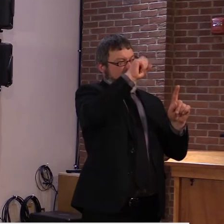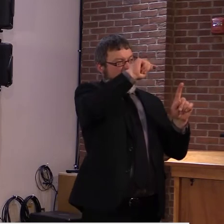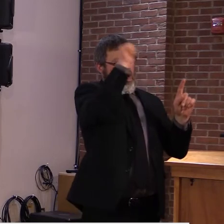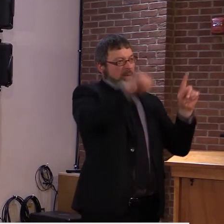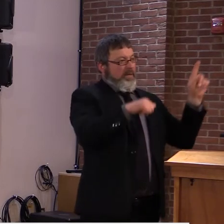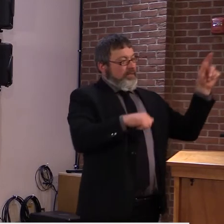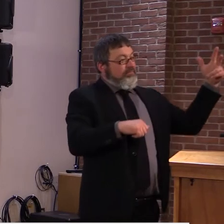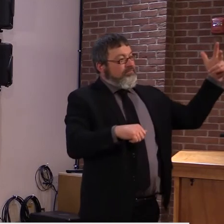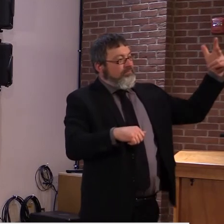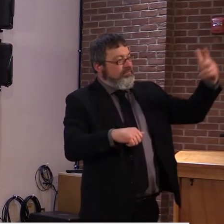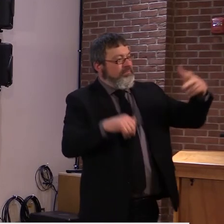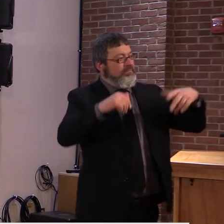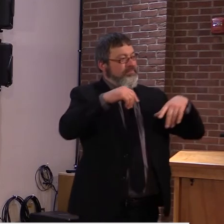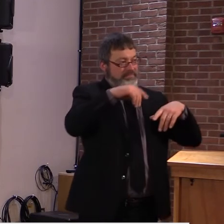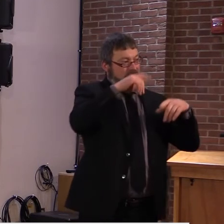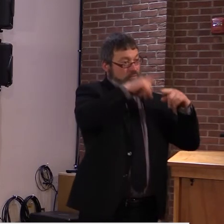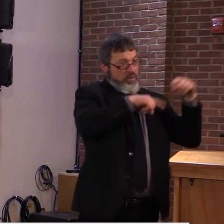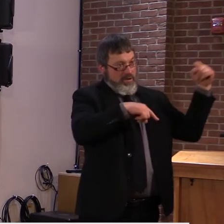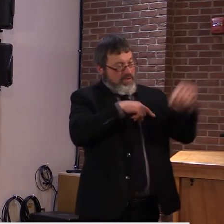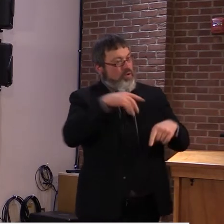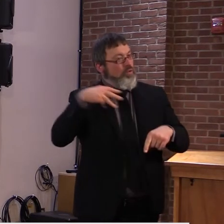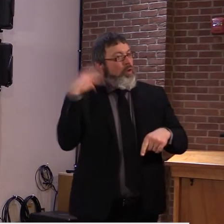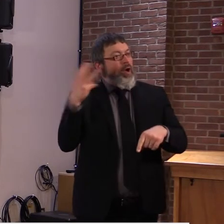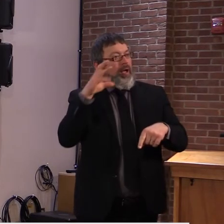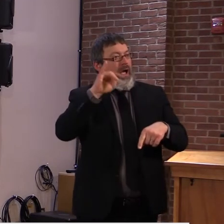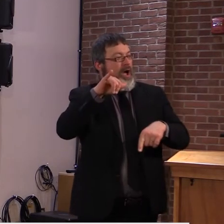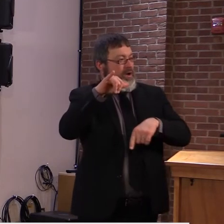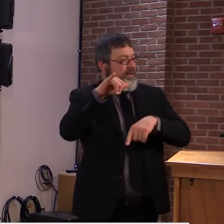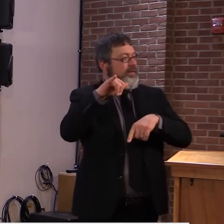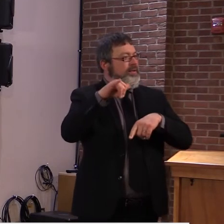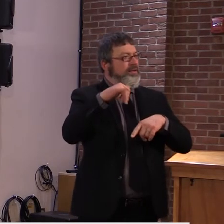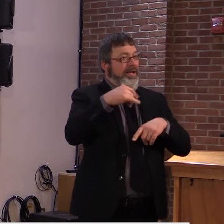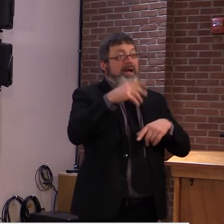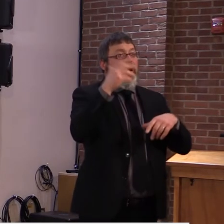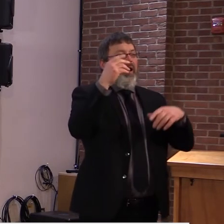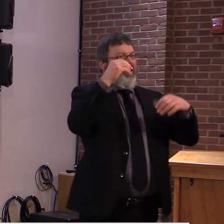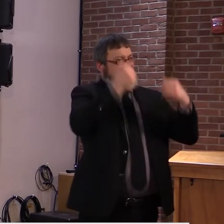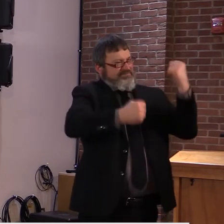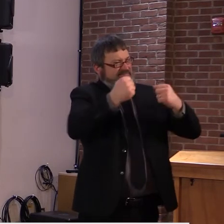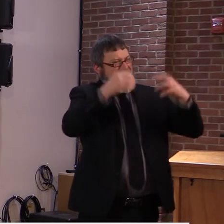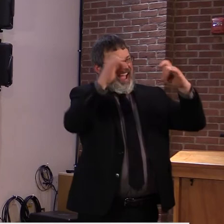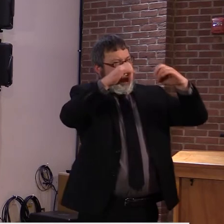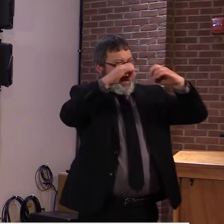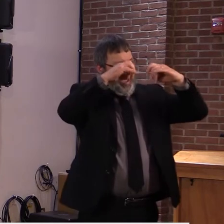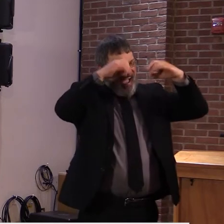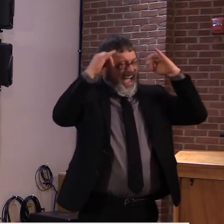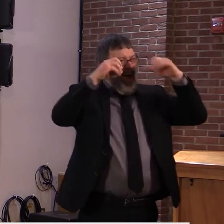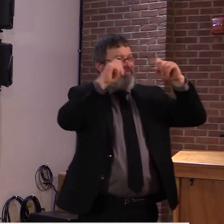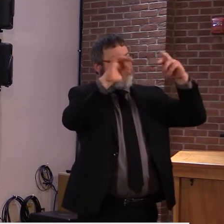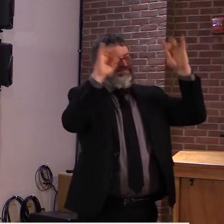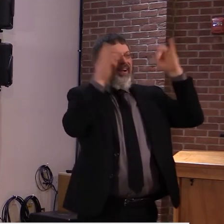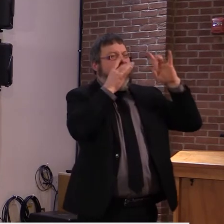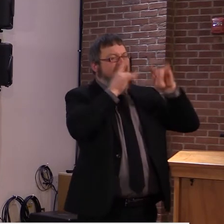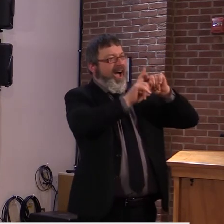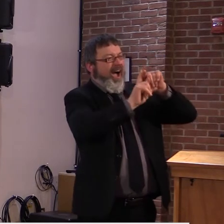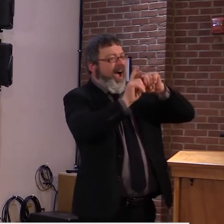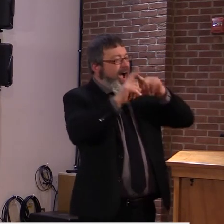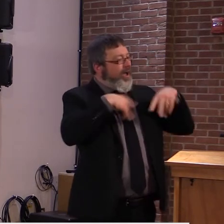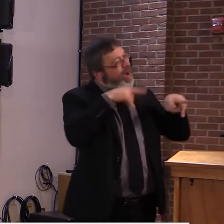County, I think drew a lot of attention, and I know it was appreciated by many. So we've seen many instances like